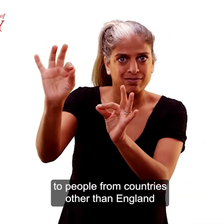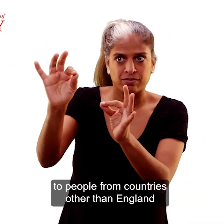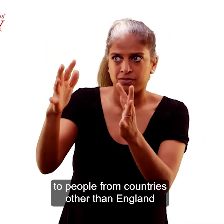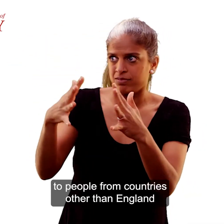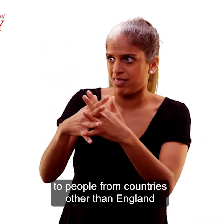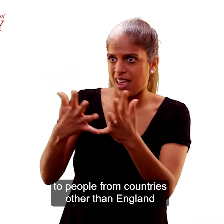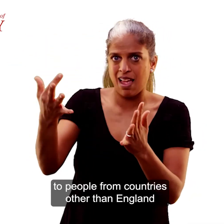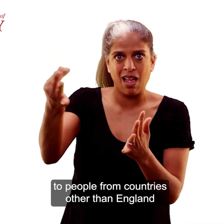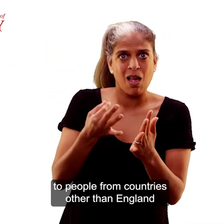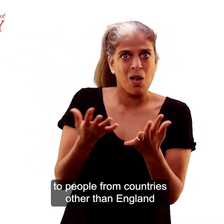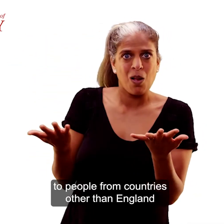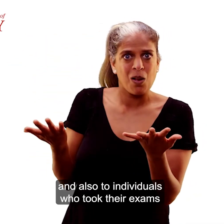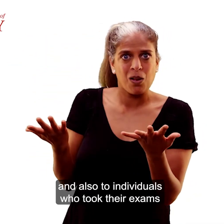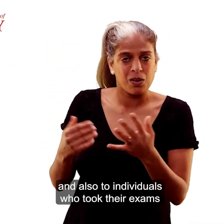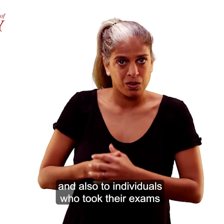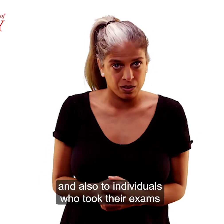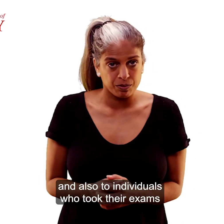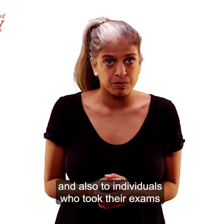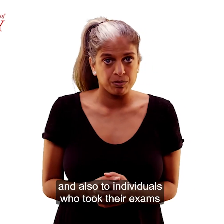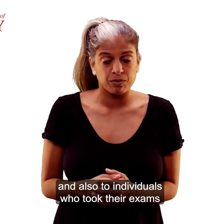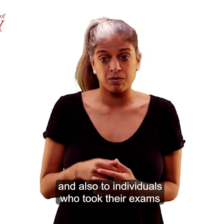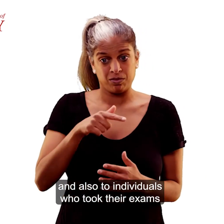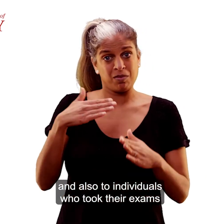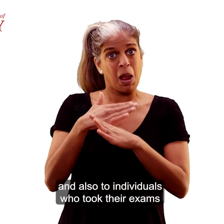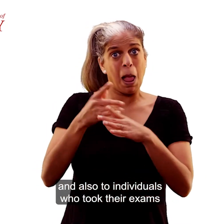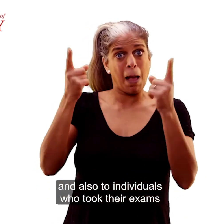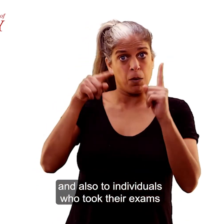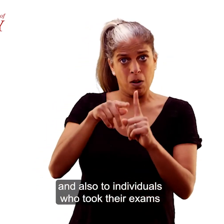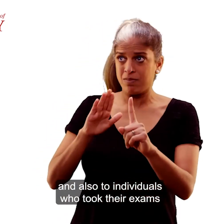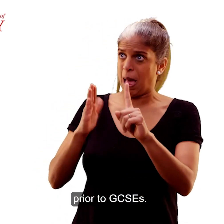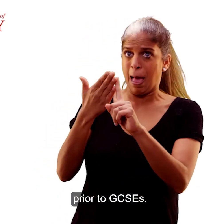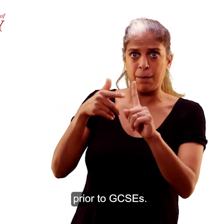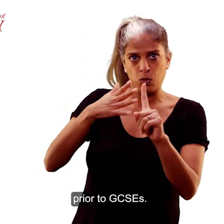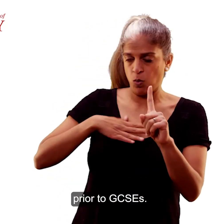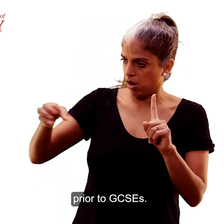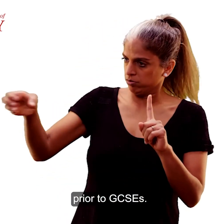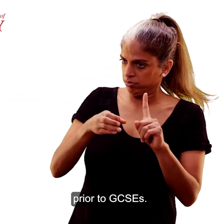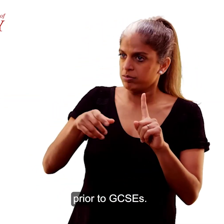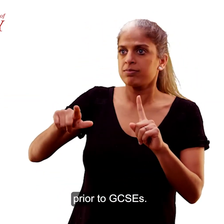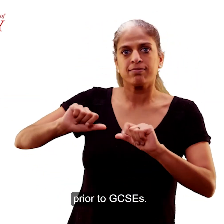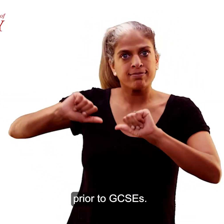than England, and also to individuals who took their exams prior to GCSEs.